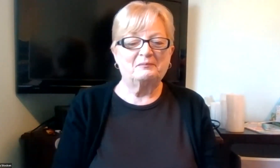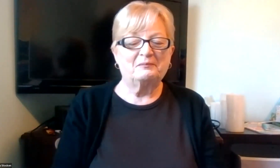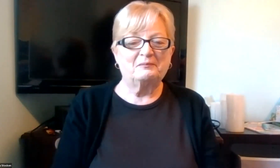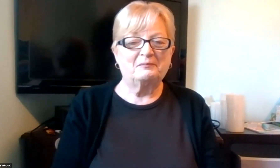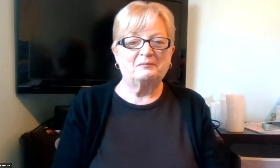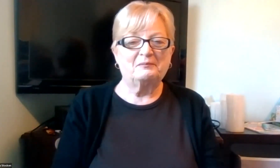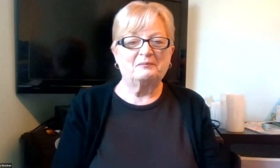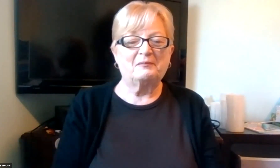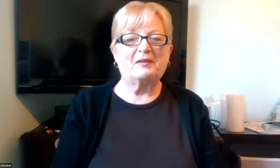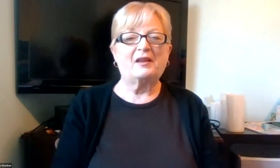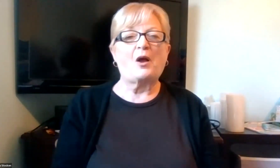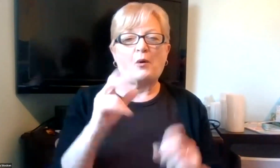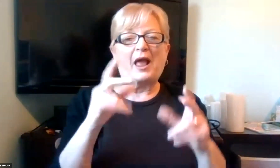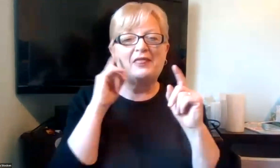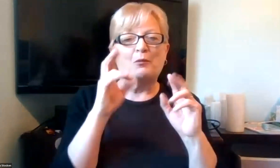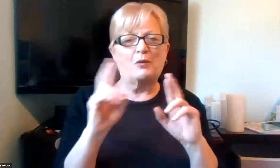Okay.